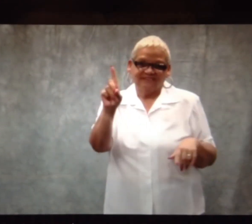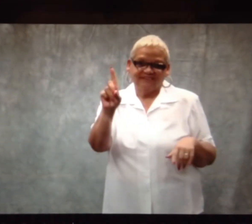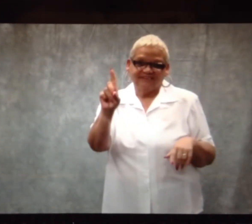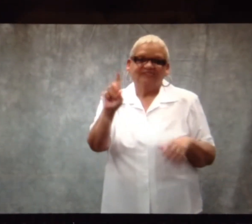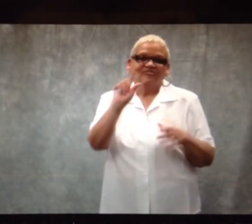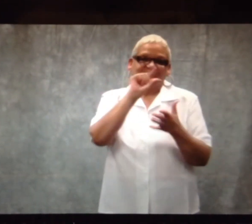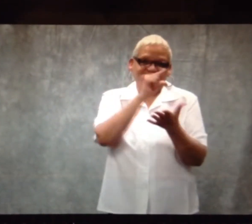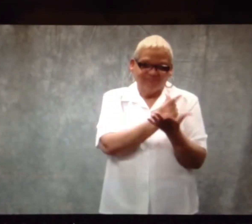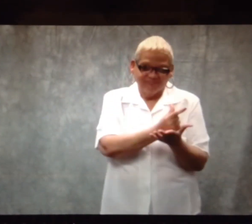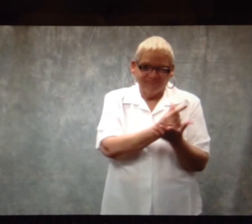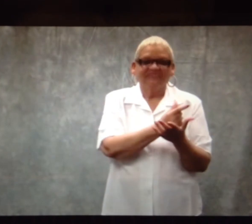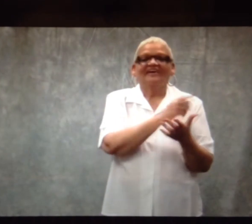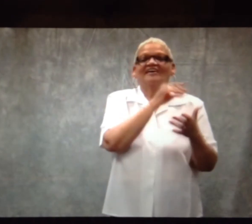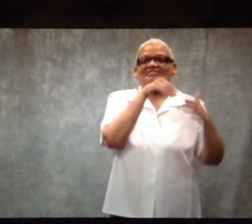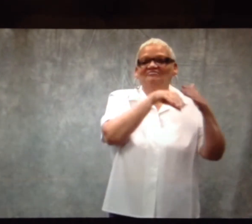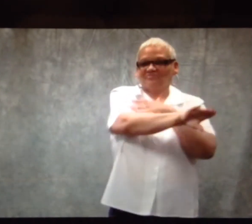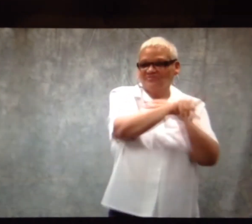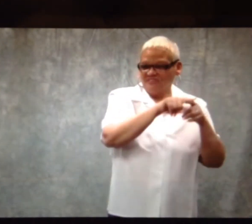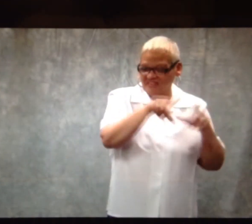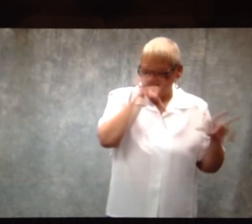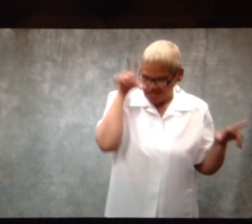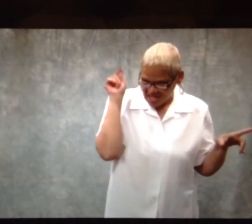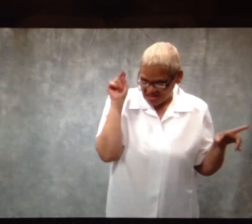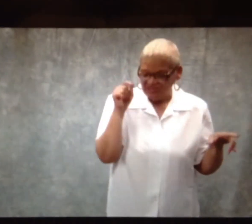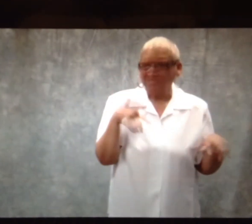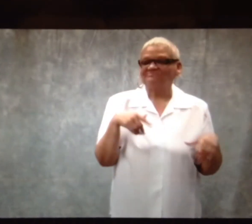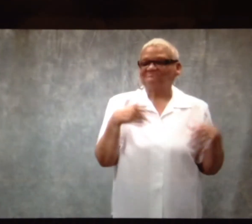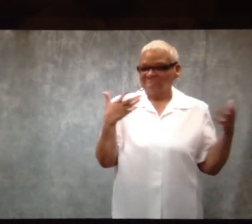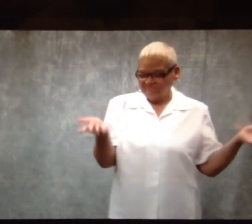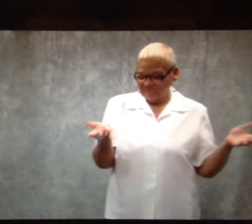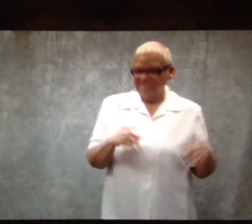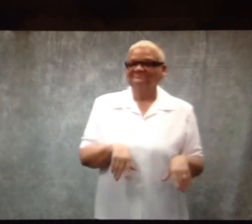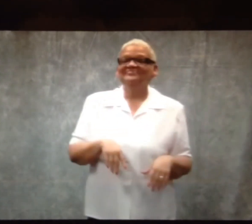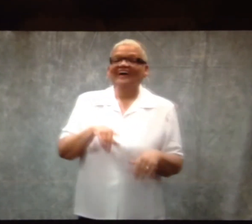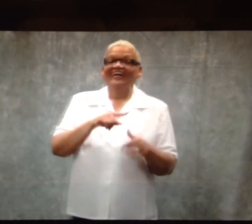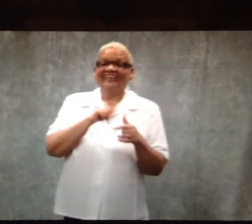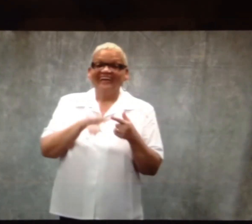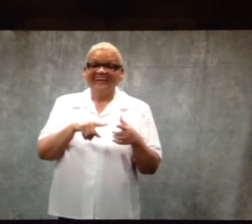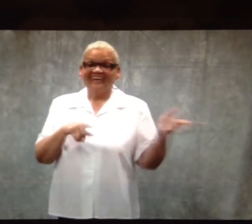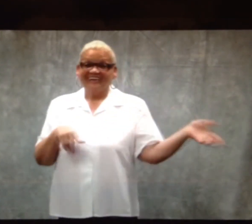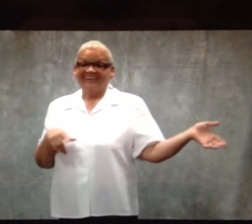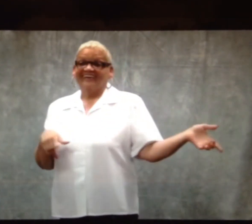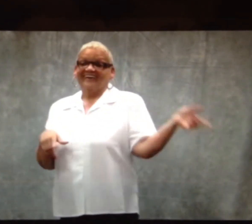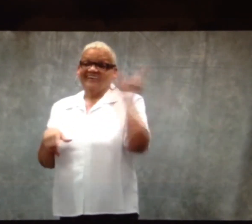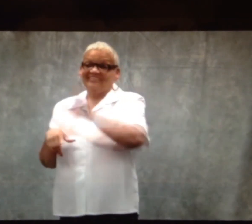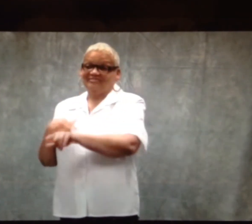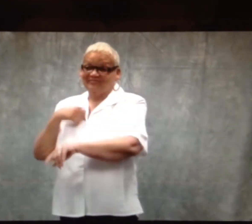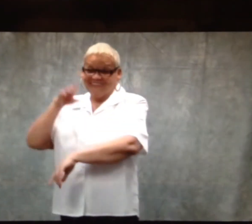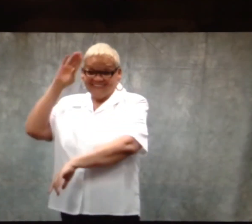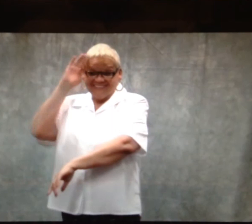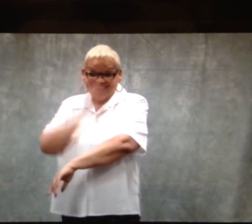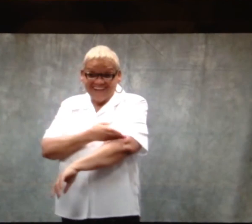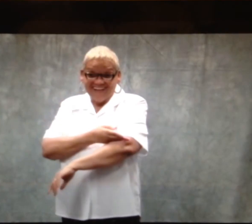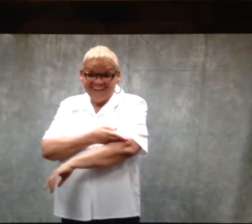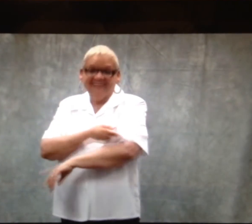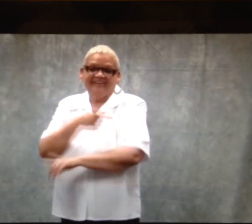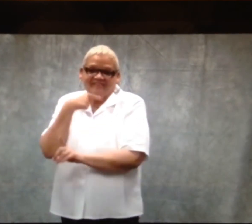We had a daughter. She was born deaf. She attended MMSC and then moved on to Gallaudet. Now, my